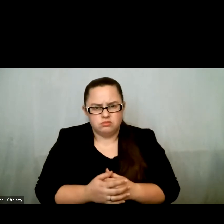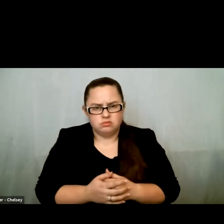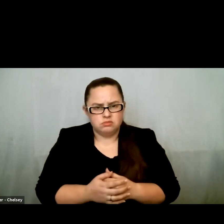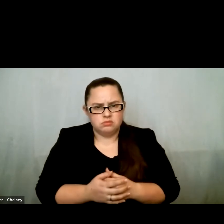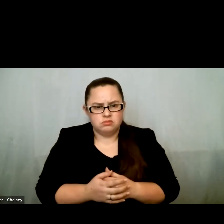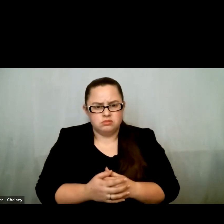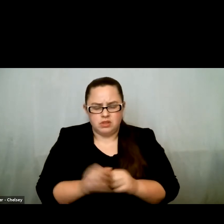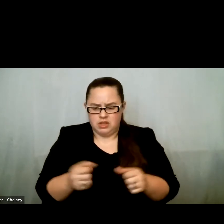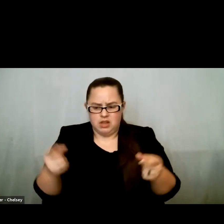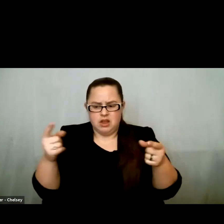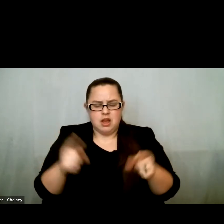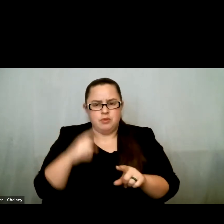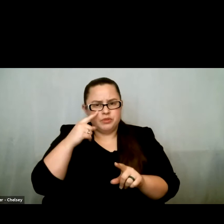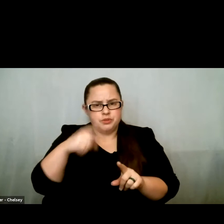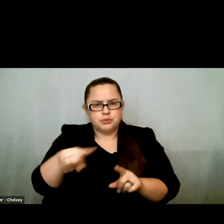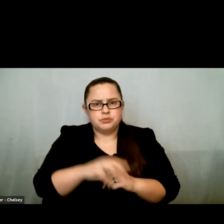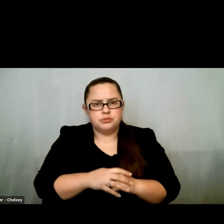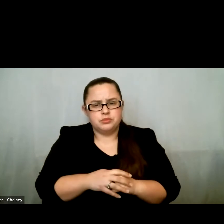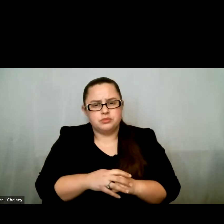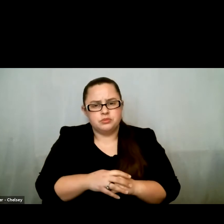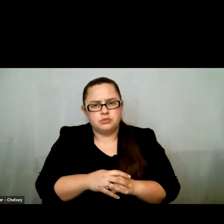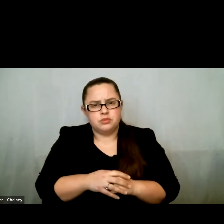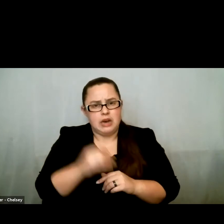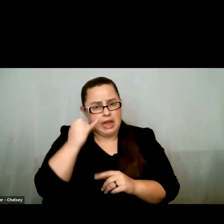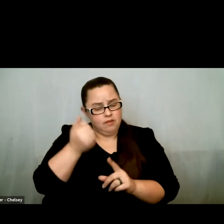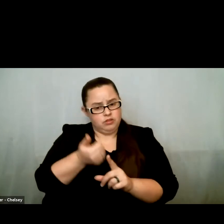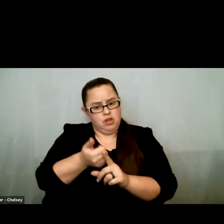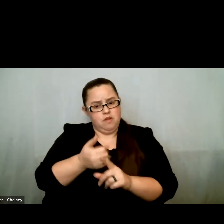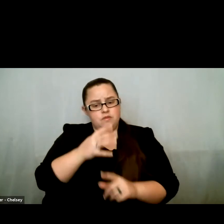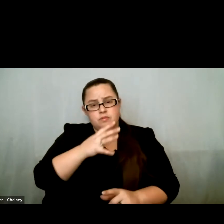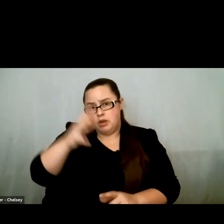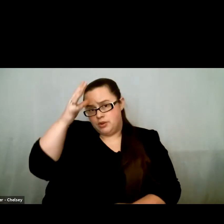that could happen to you if you are a parent